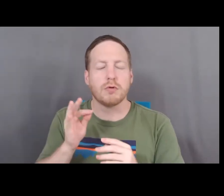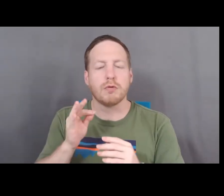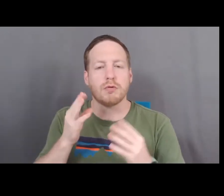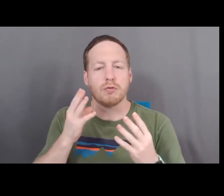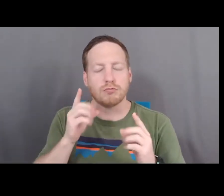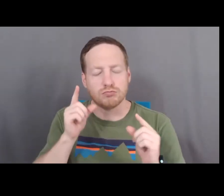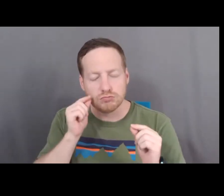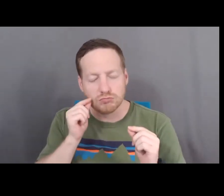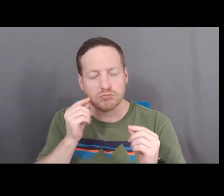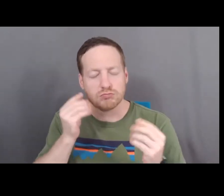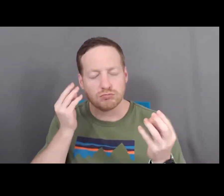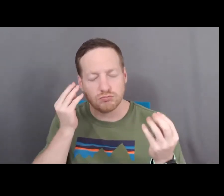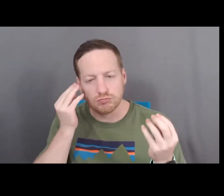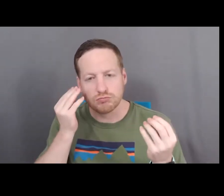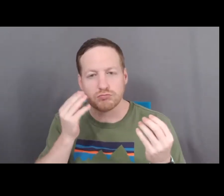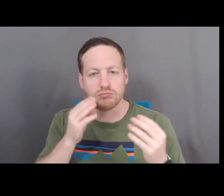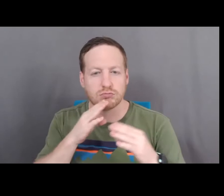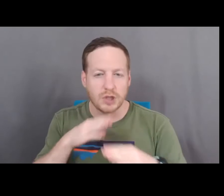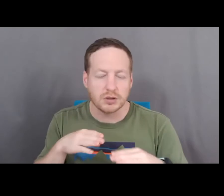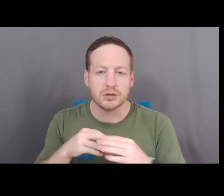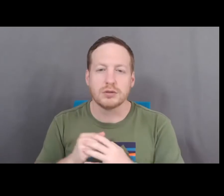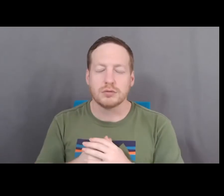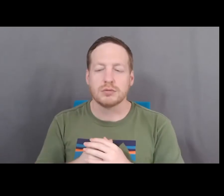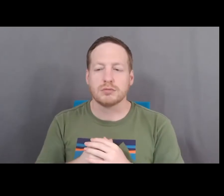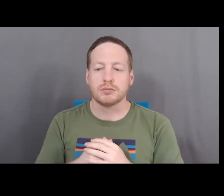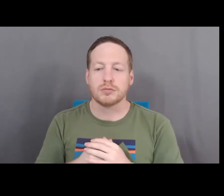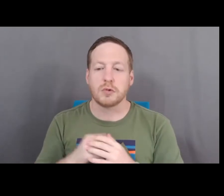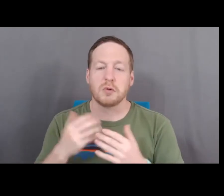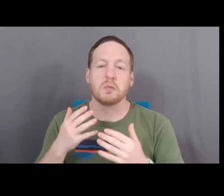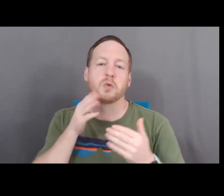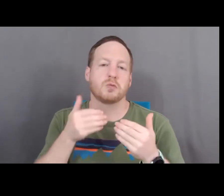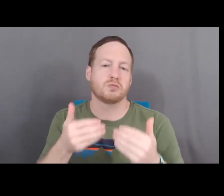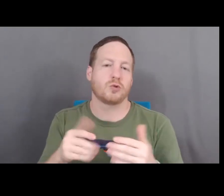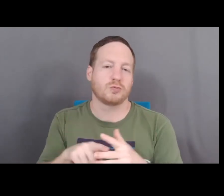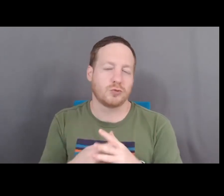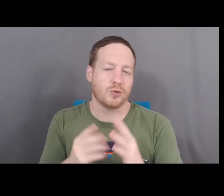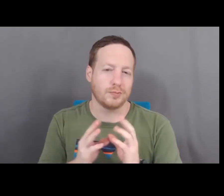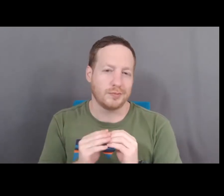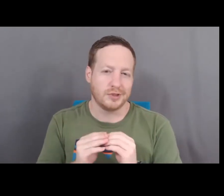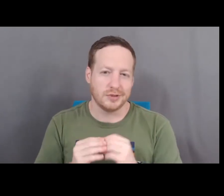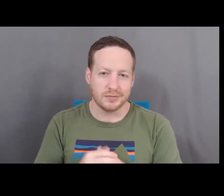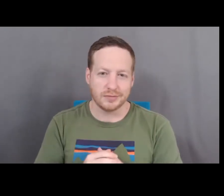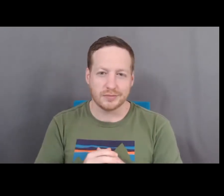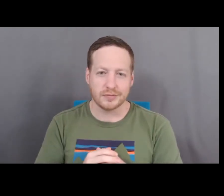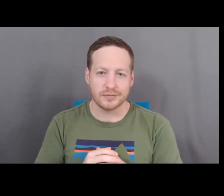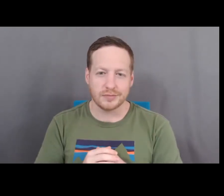wanted to take a moment of silence, a moment of quietness to reflect on Paul, and then we'll go ahead and proceed with the